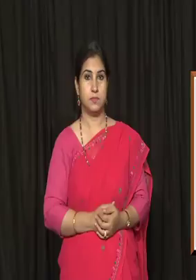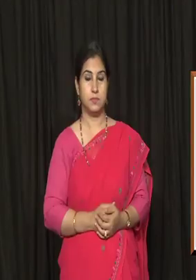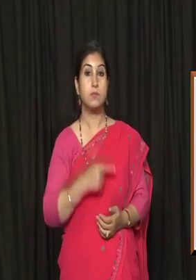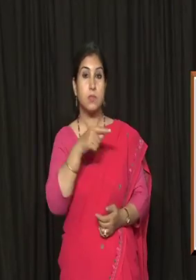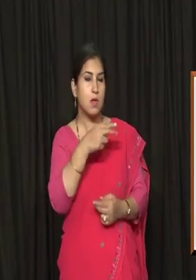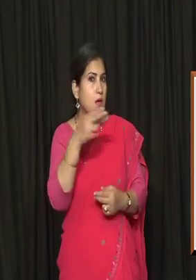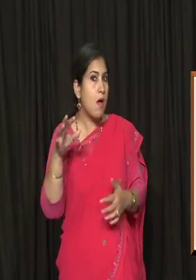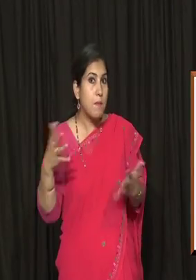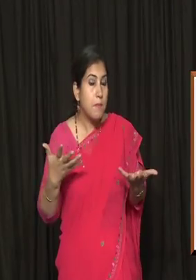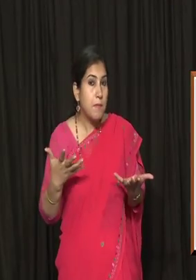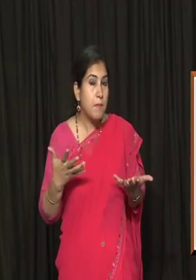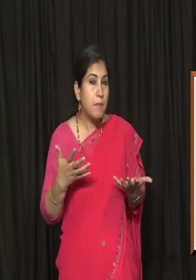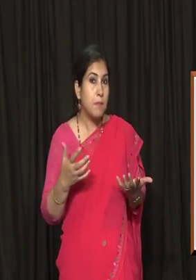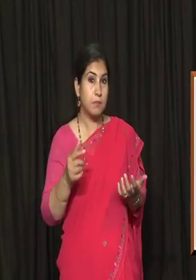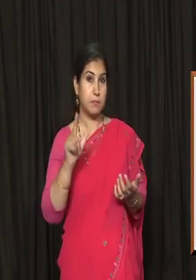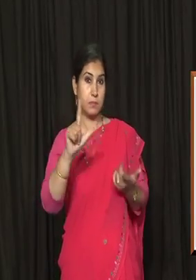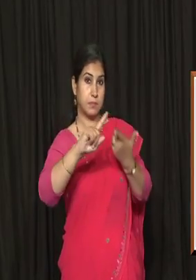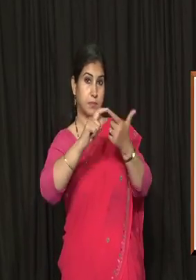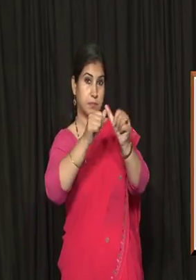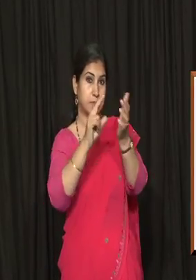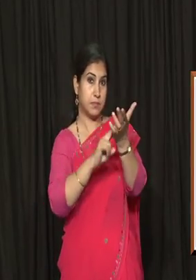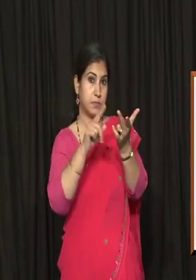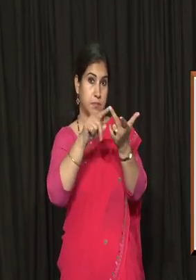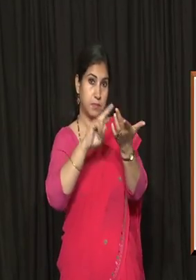This is the Leaning Tower of Pisa.